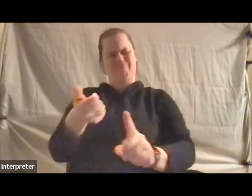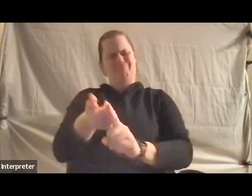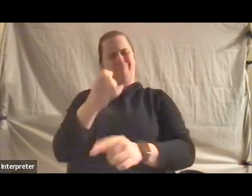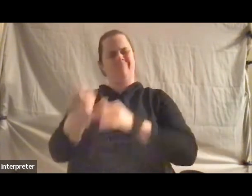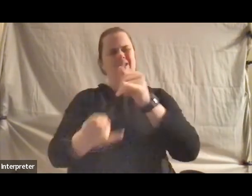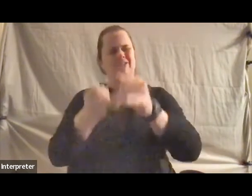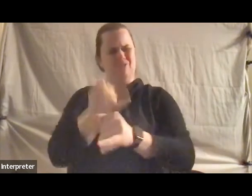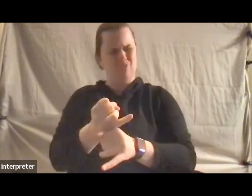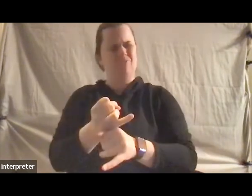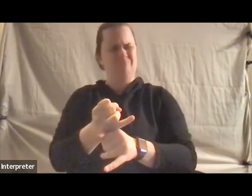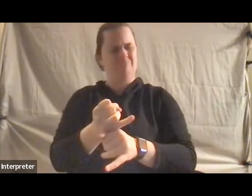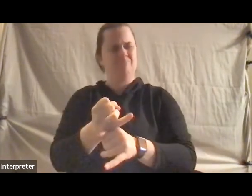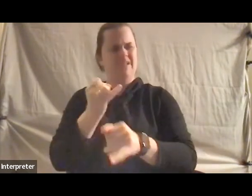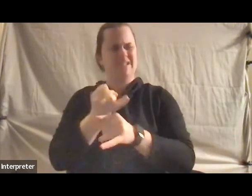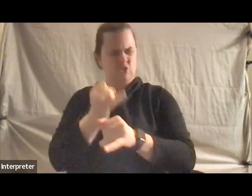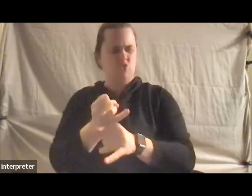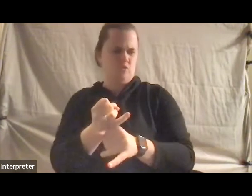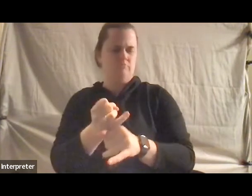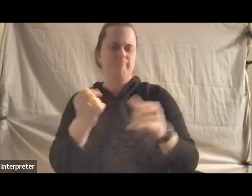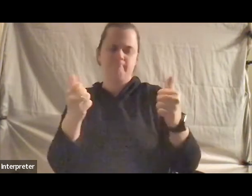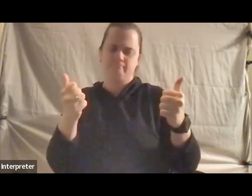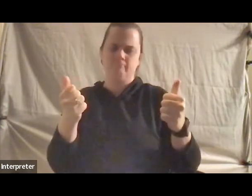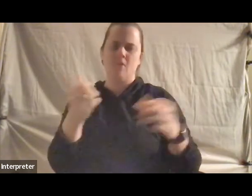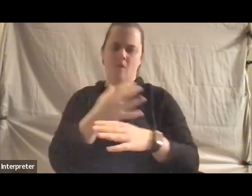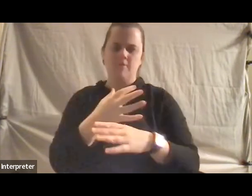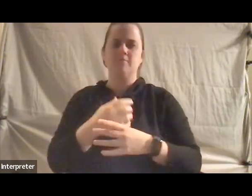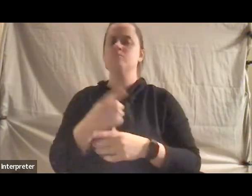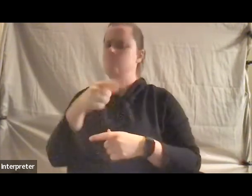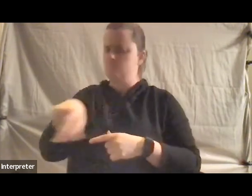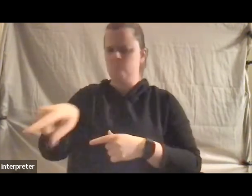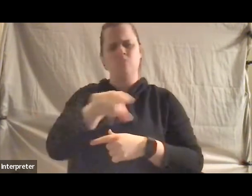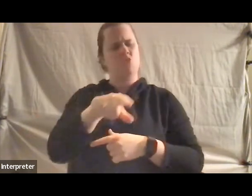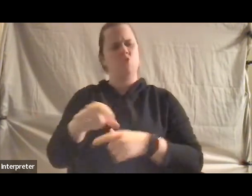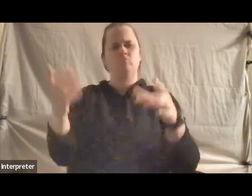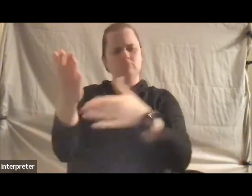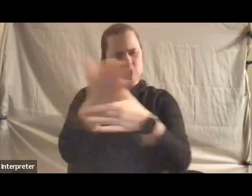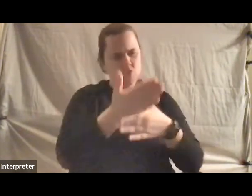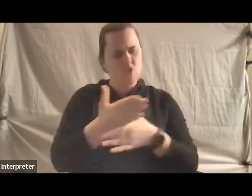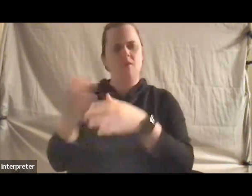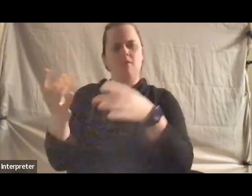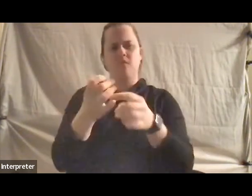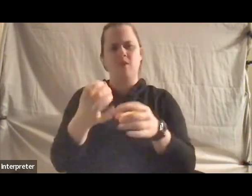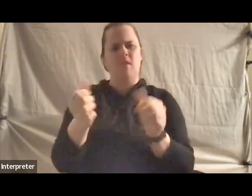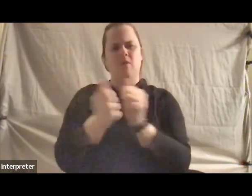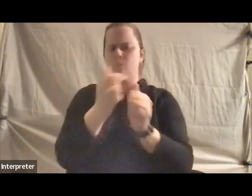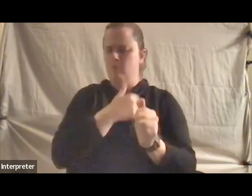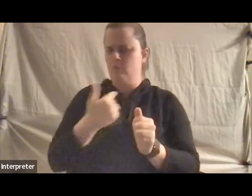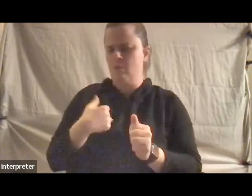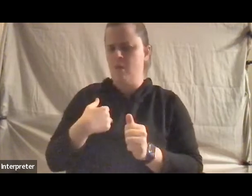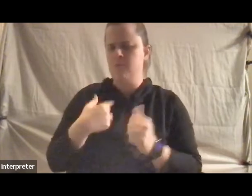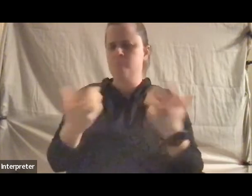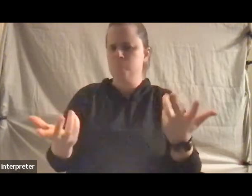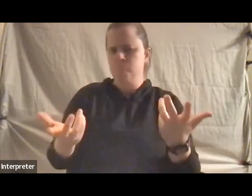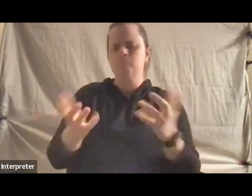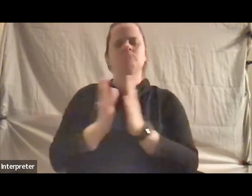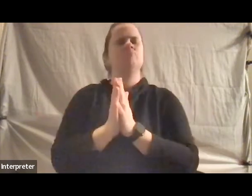have caused. Now, yes, you have shared your feedback with us before, and you might ask, how will